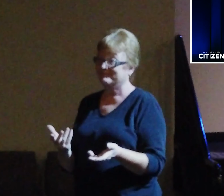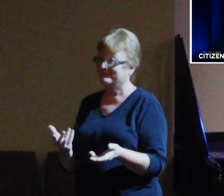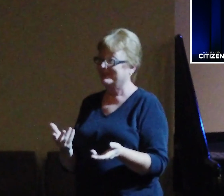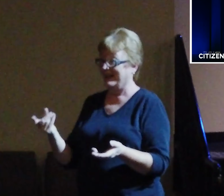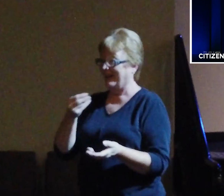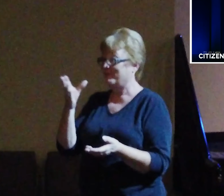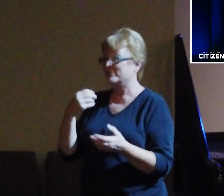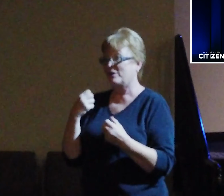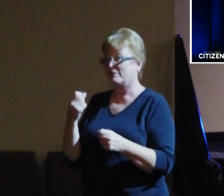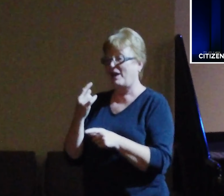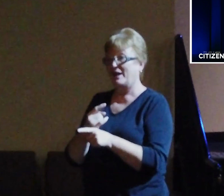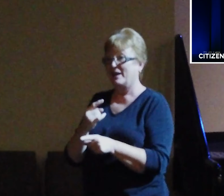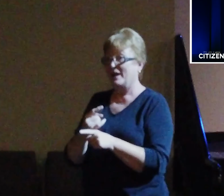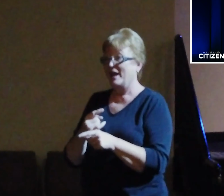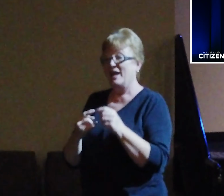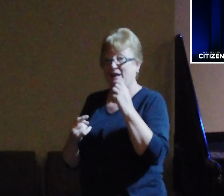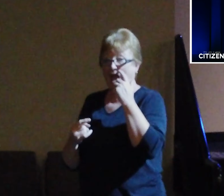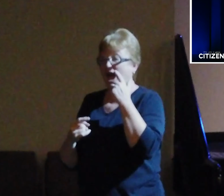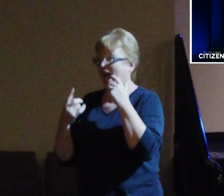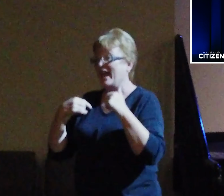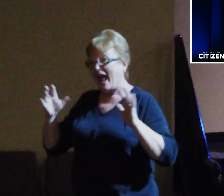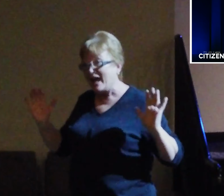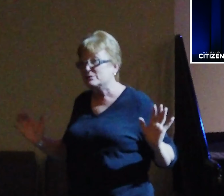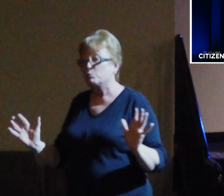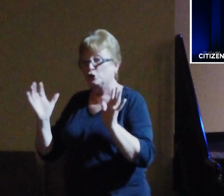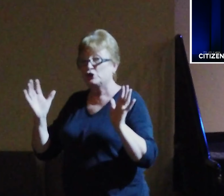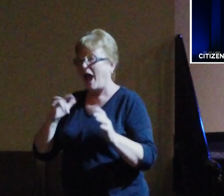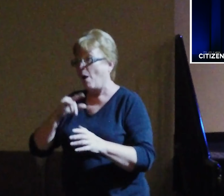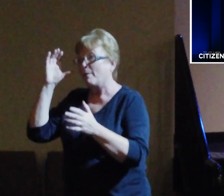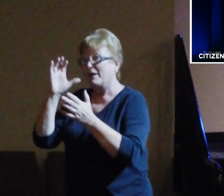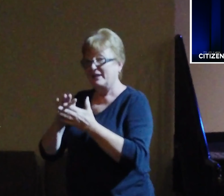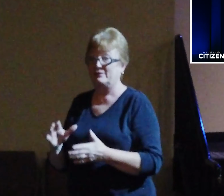And no doubt, this has driven our bullies absolutely insane.